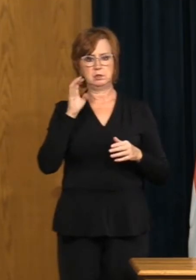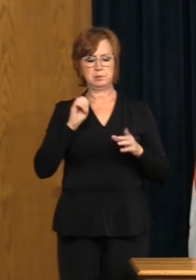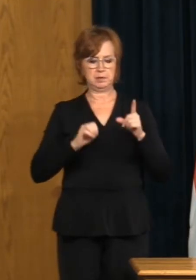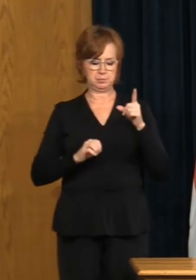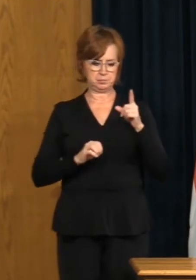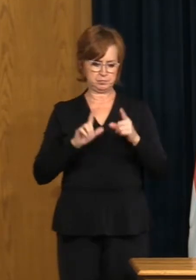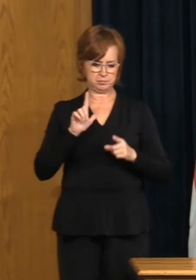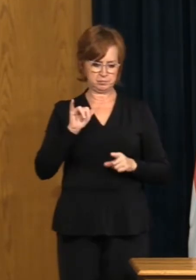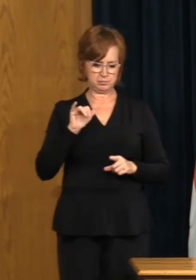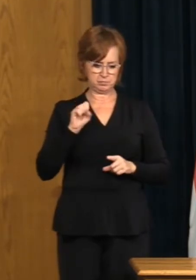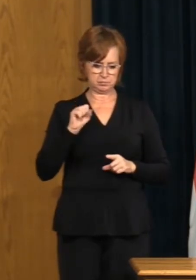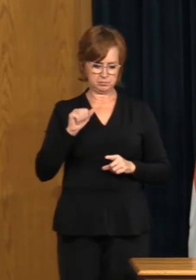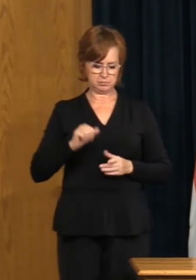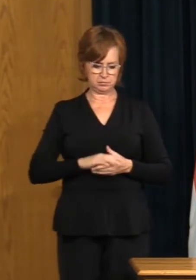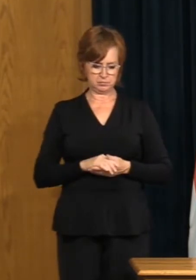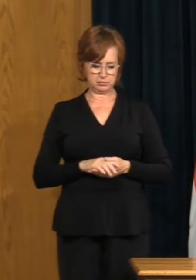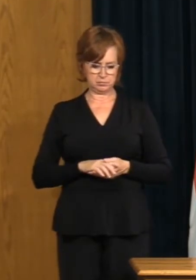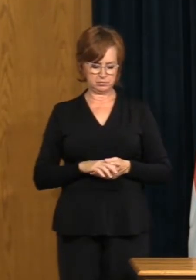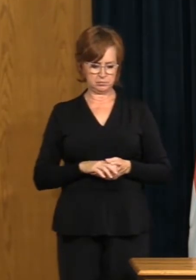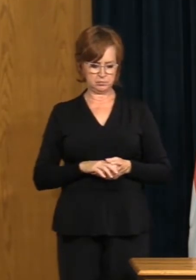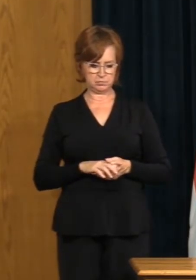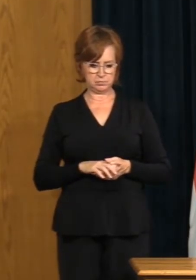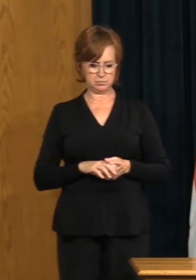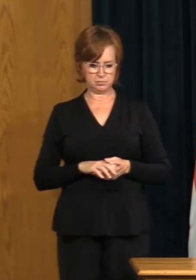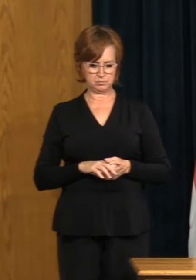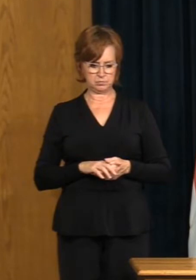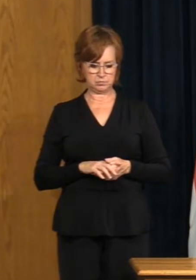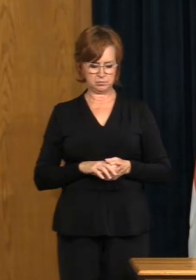Hi. Is there anything that you can tell us about